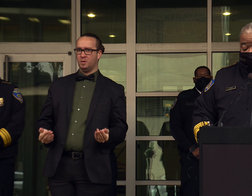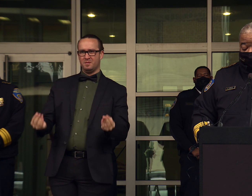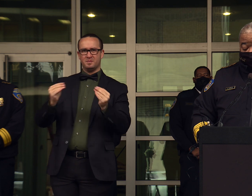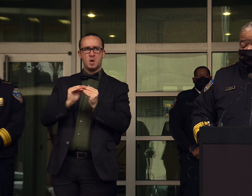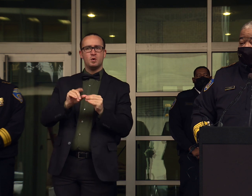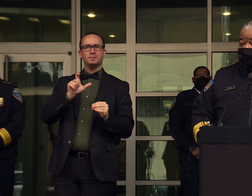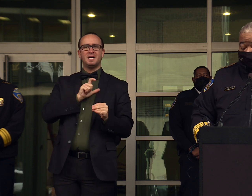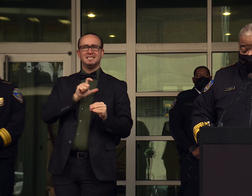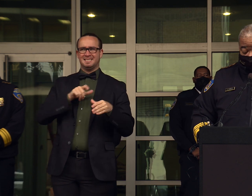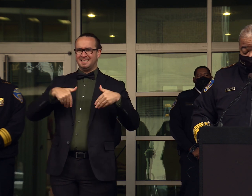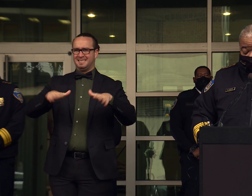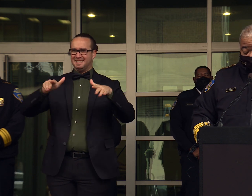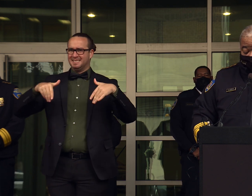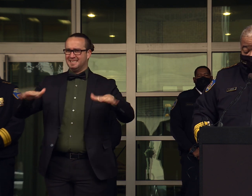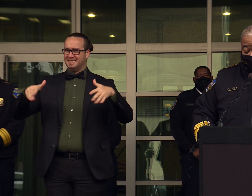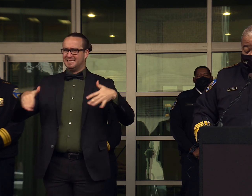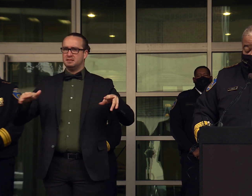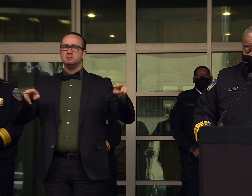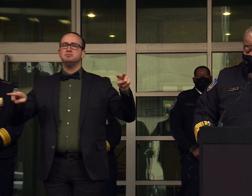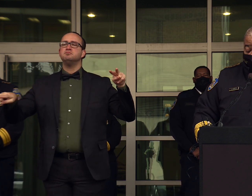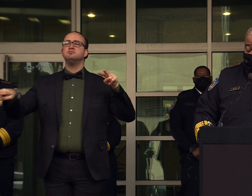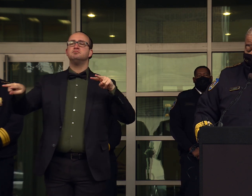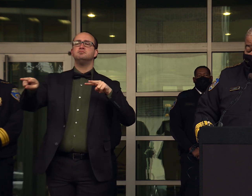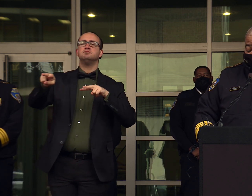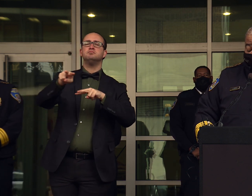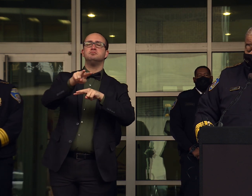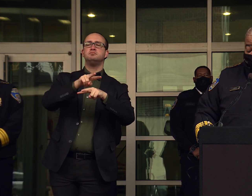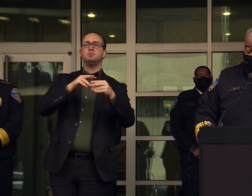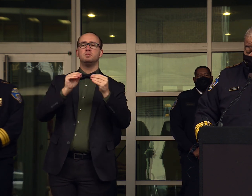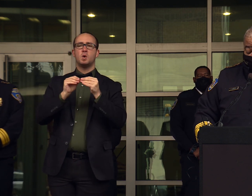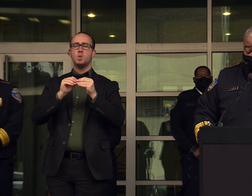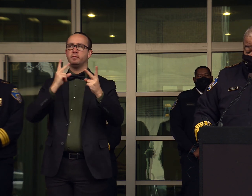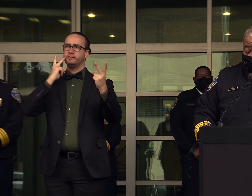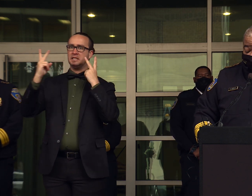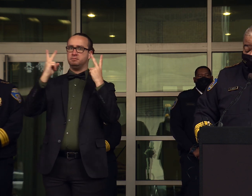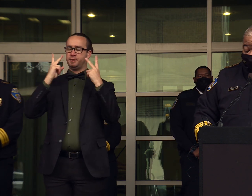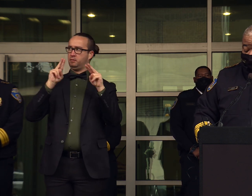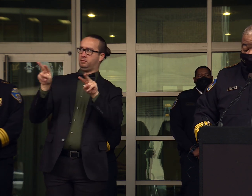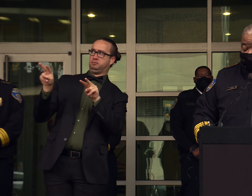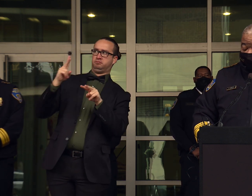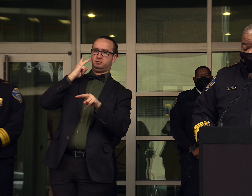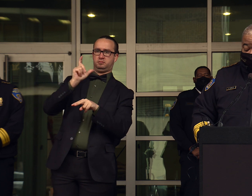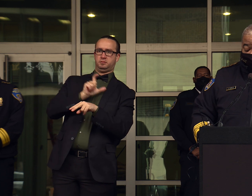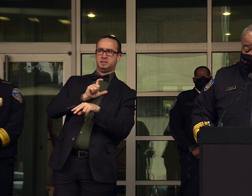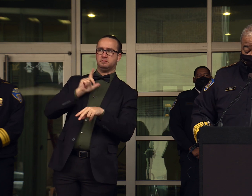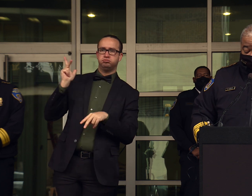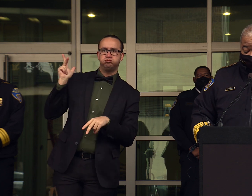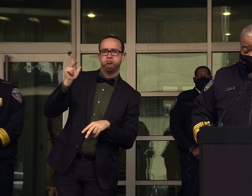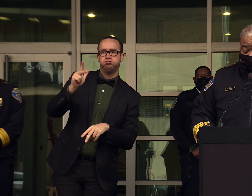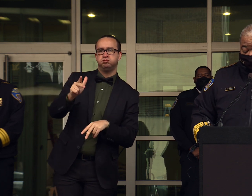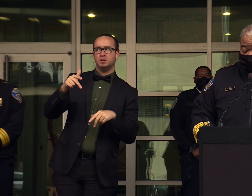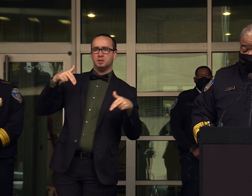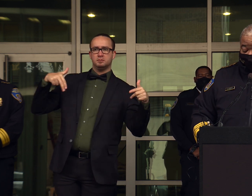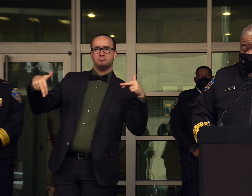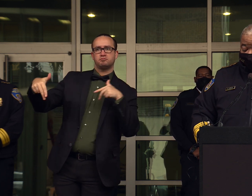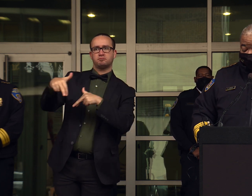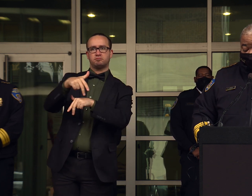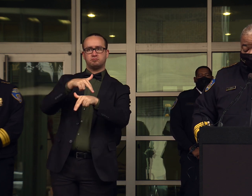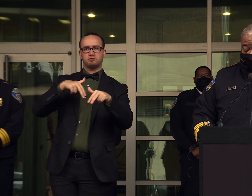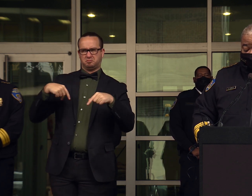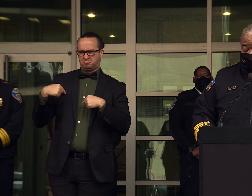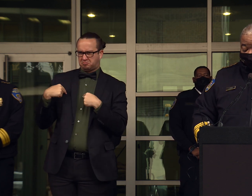areas plagued with violent crime. Now, over the last 18 months, we've been updating and analyzing crime data based